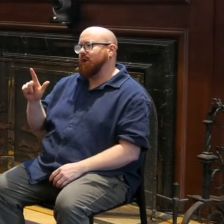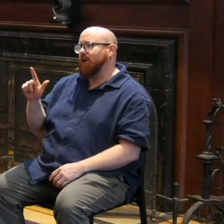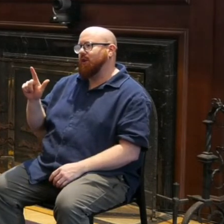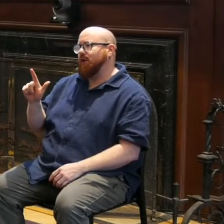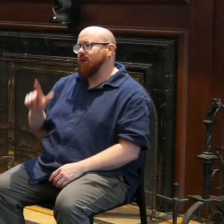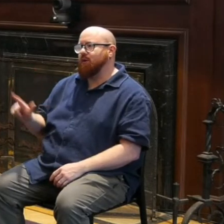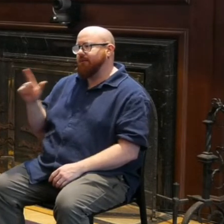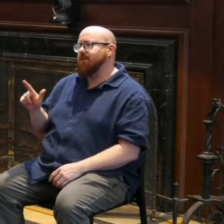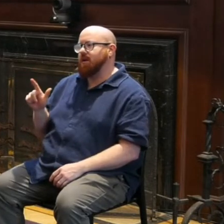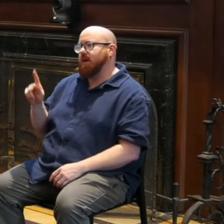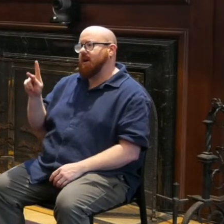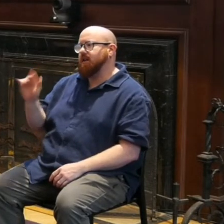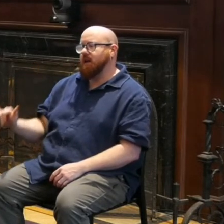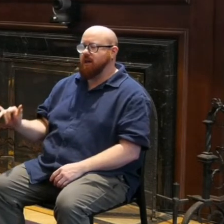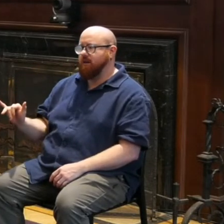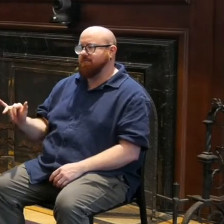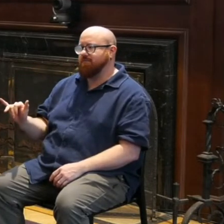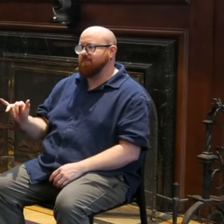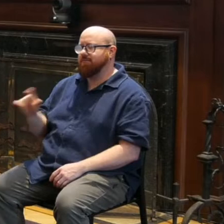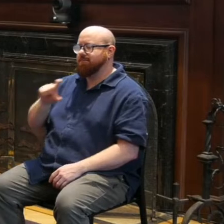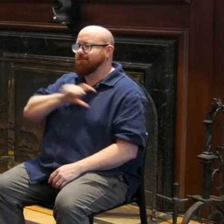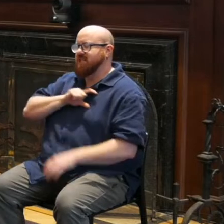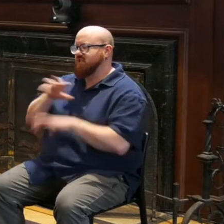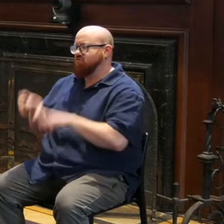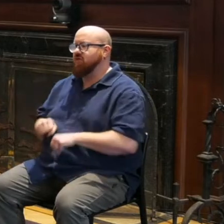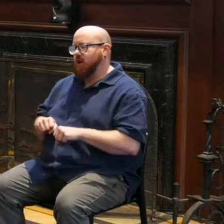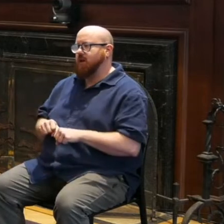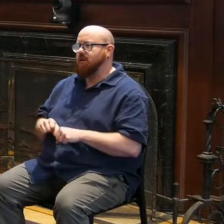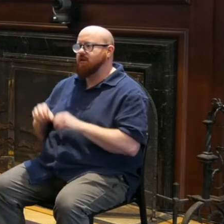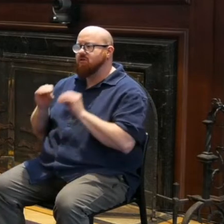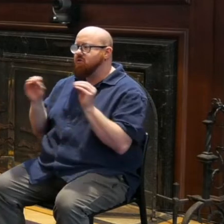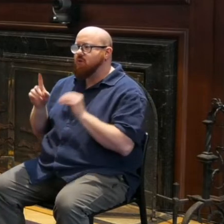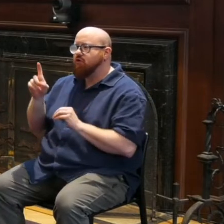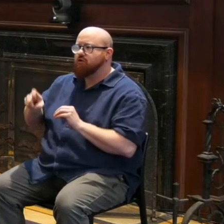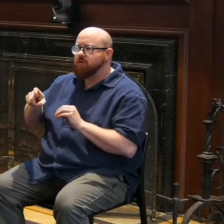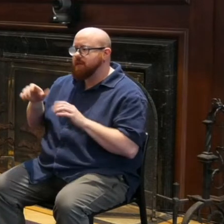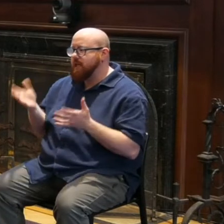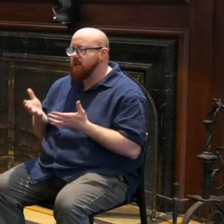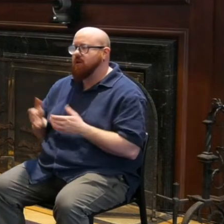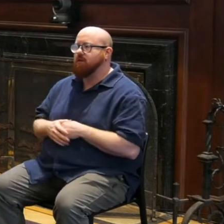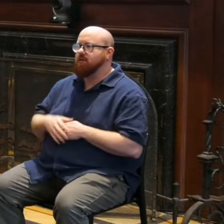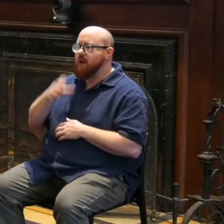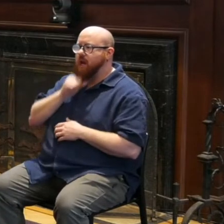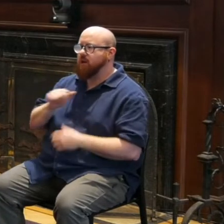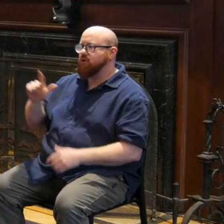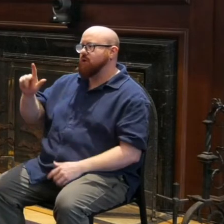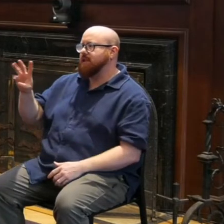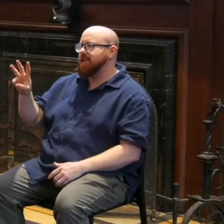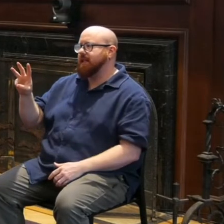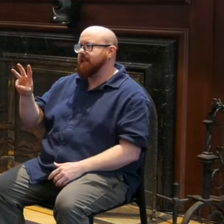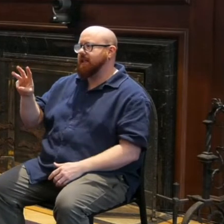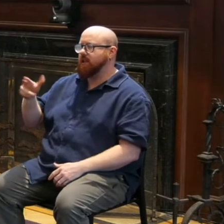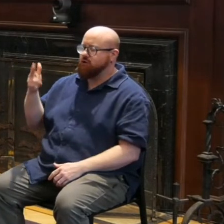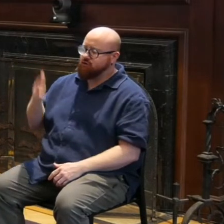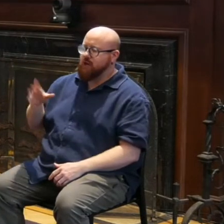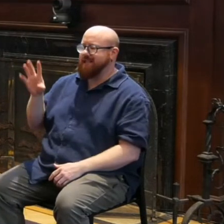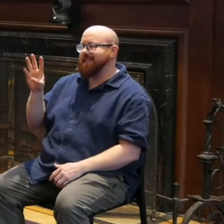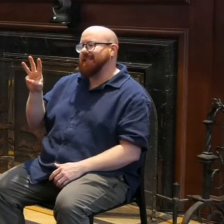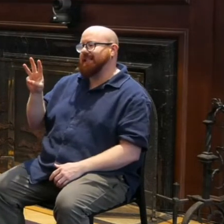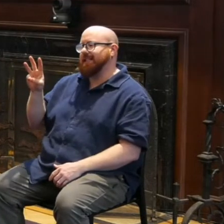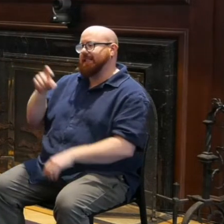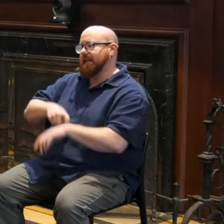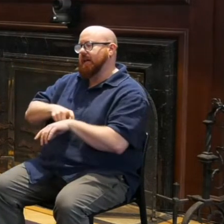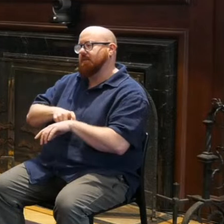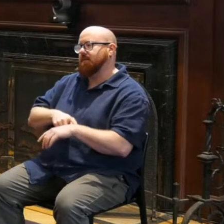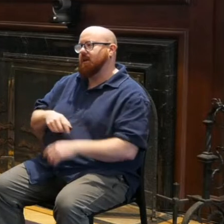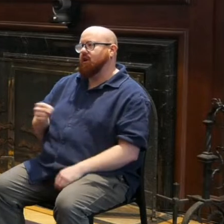raid. Nobody's supposed to be here. Age 26, black, shot 6 times,